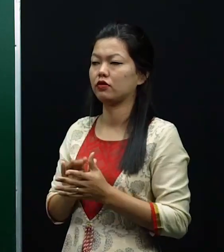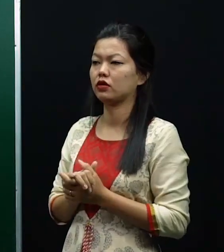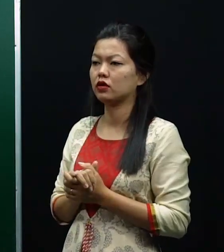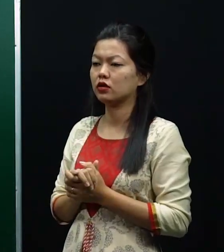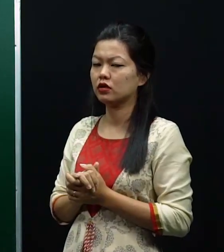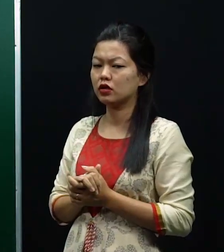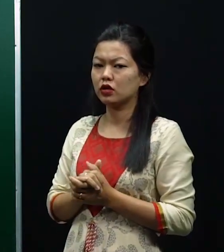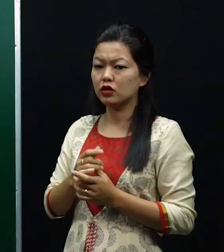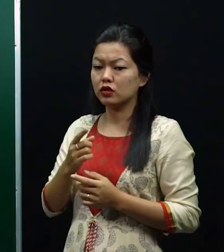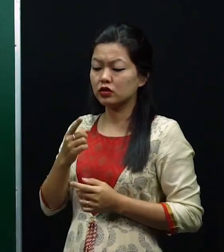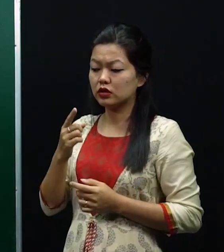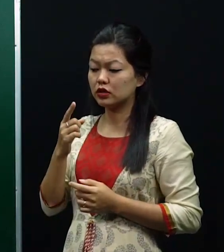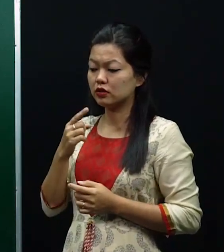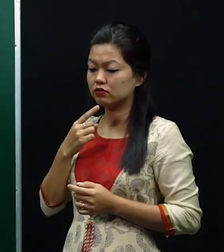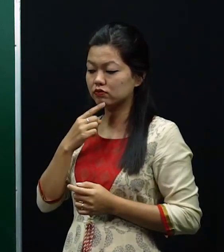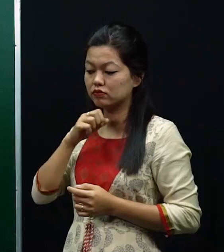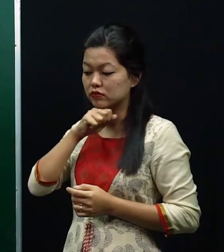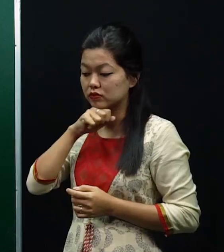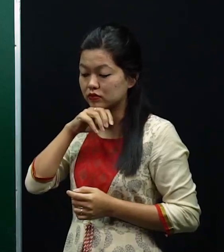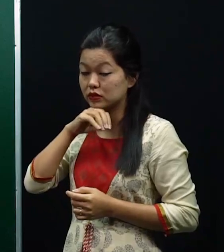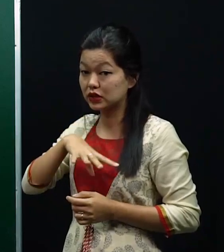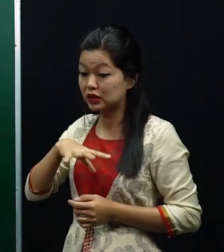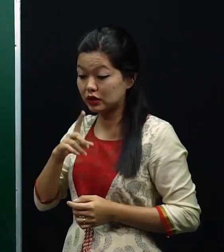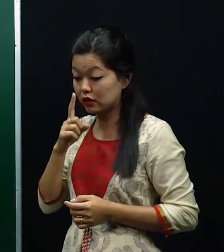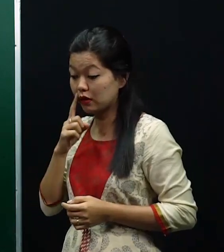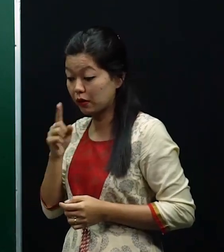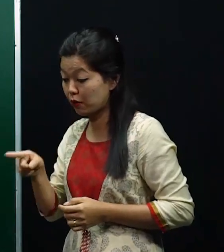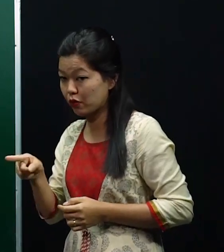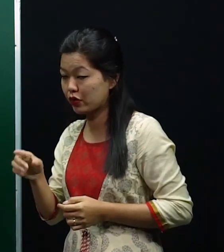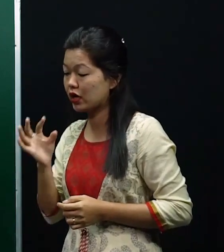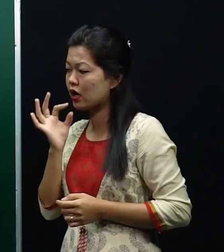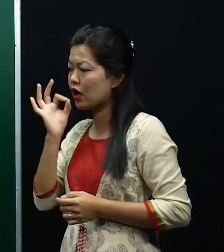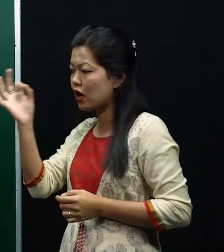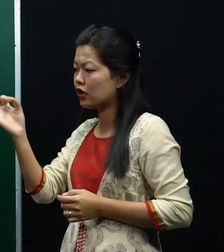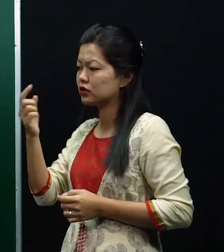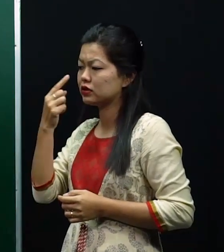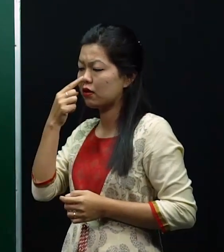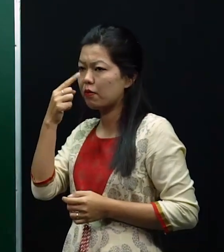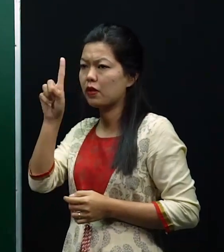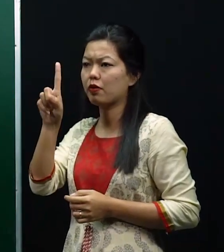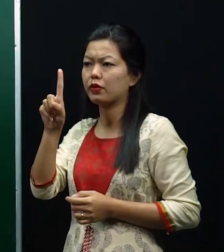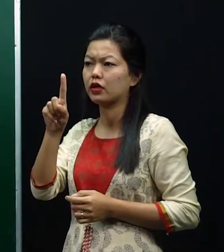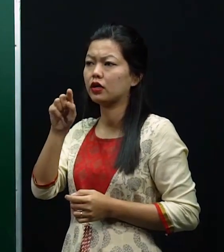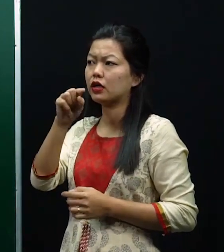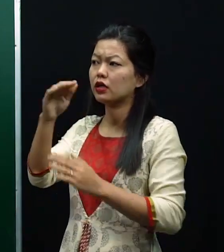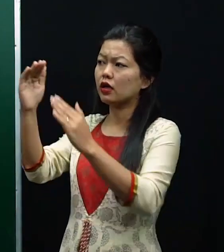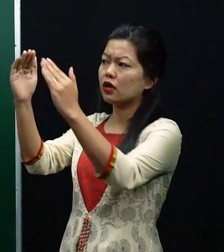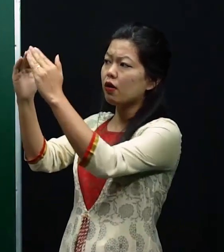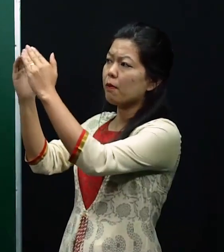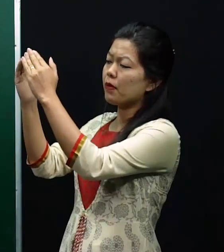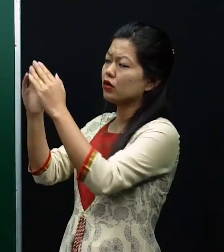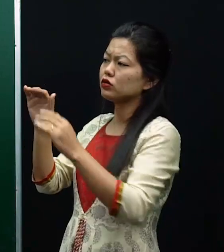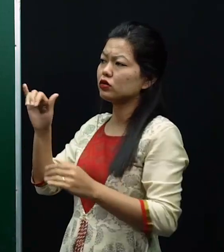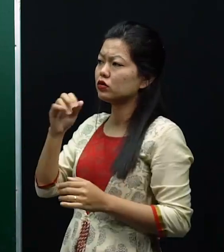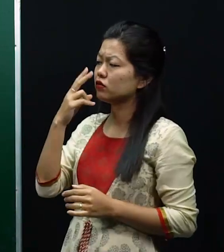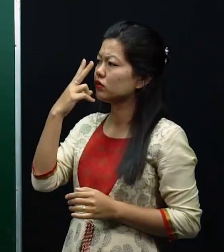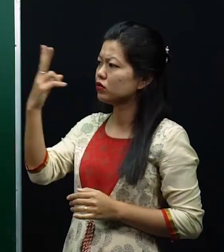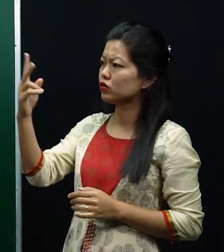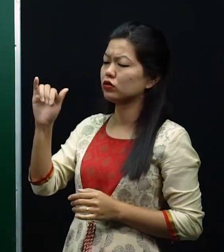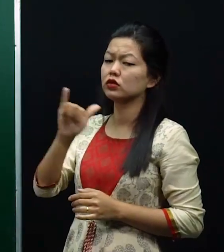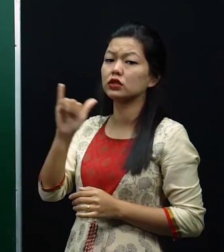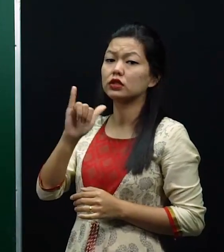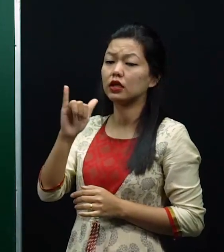mountains, Ernest could picture, he could see that there was a great face that resembles that of a man on the